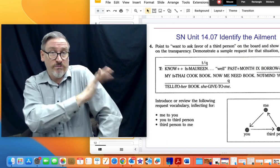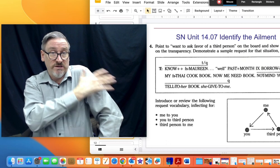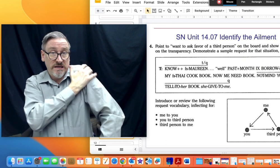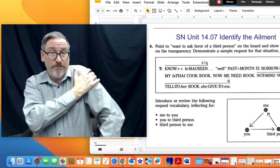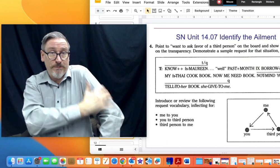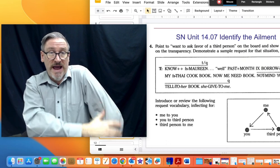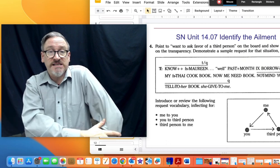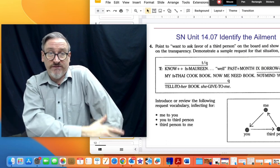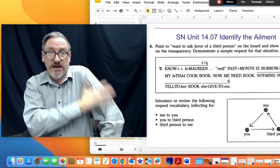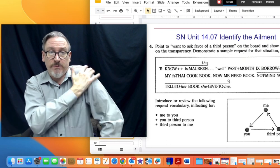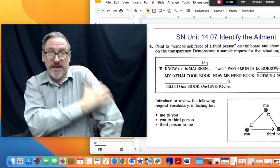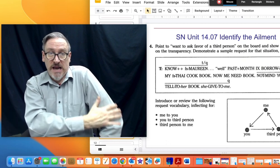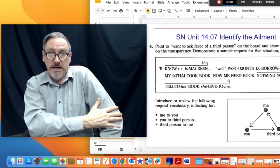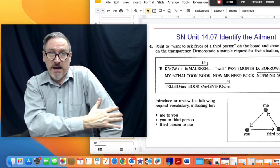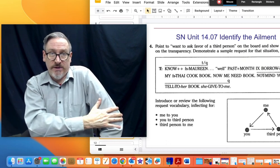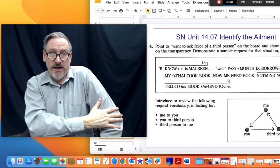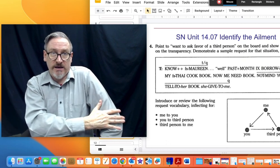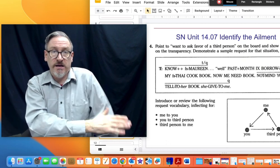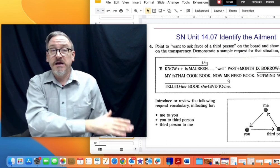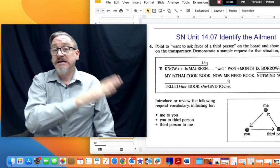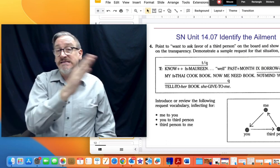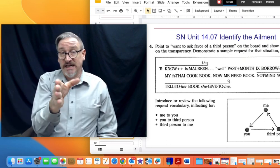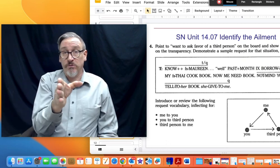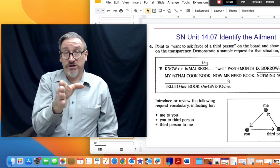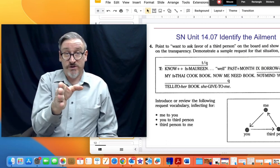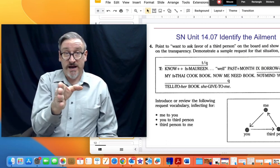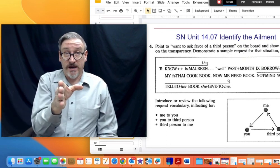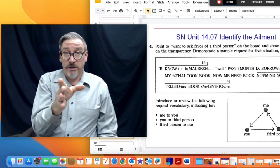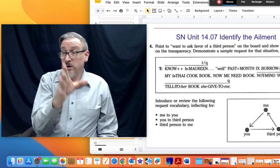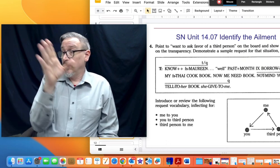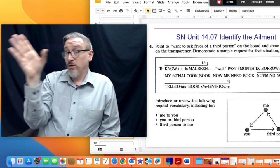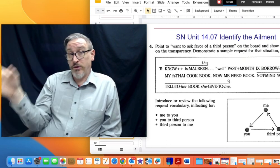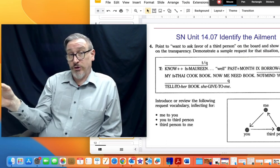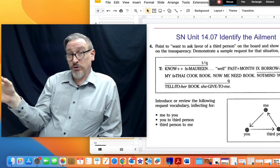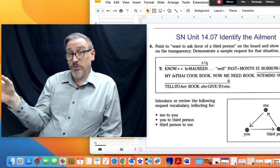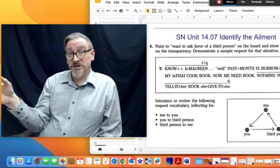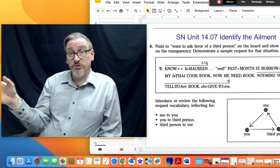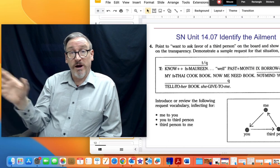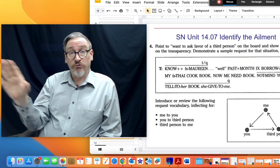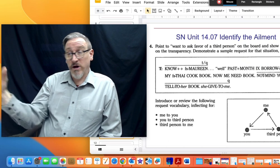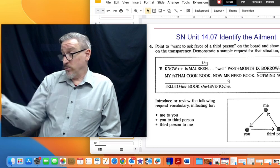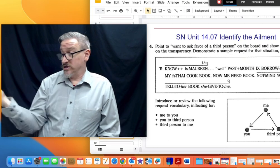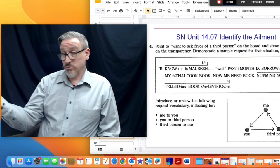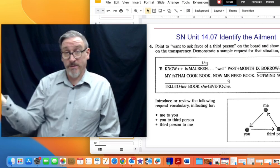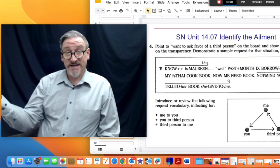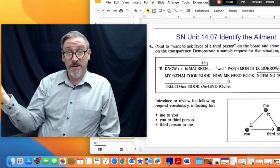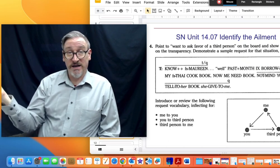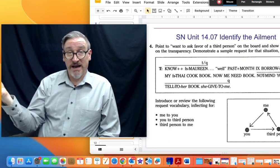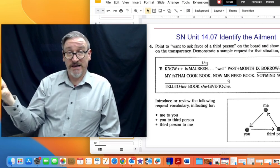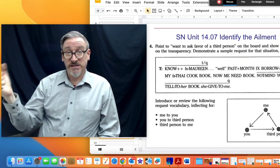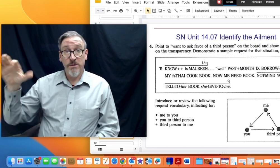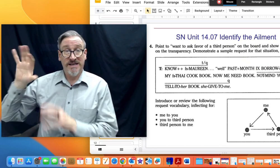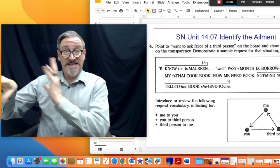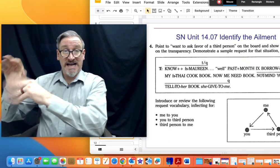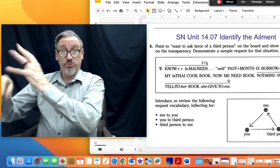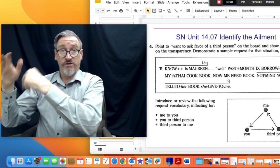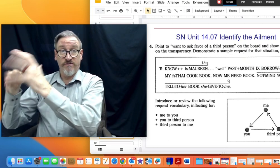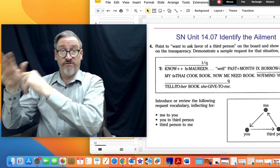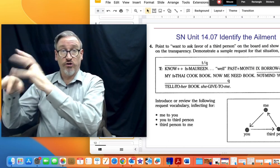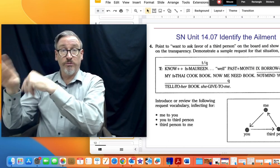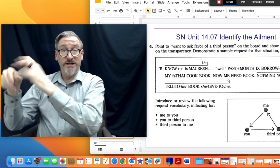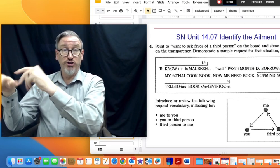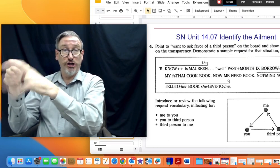my passive hand, my non-dominant hand. Second one straight ahead. Third one to my right, which is where my dominant hand is, because that's